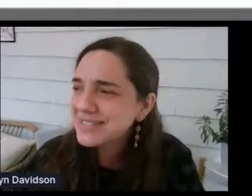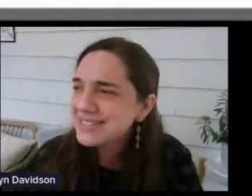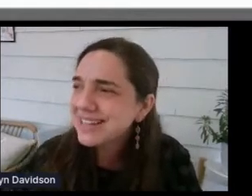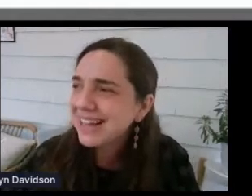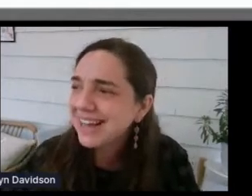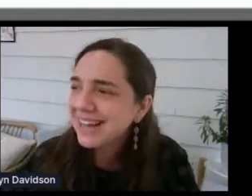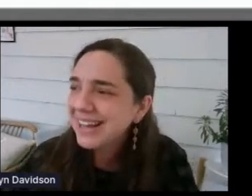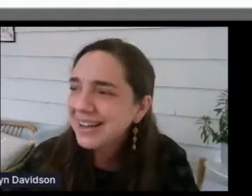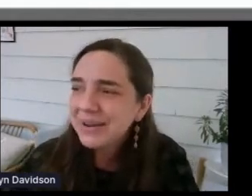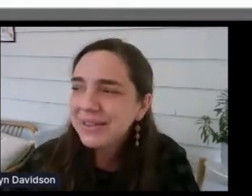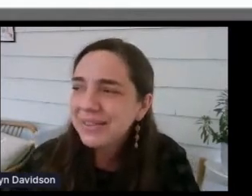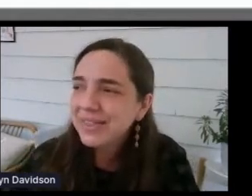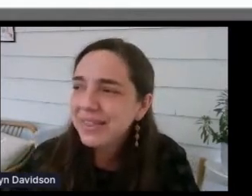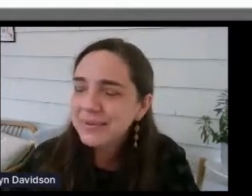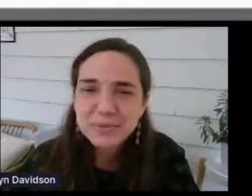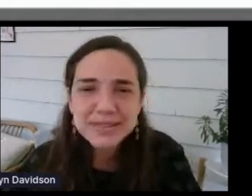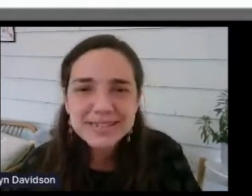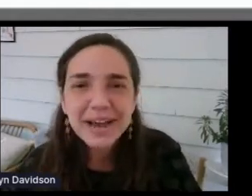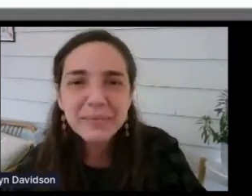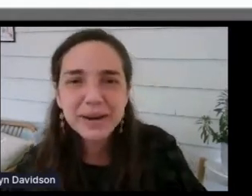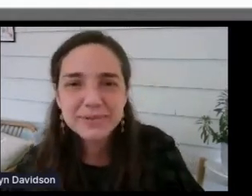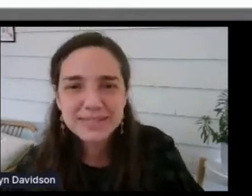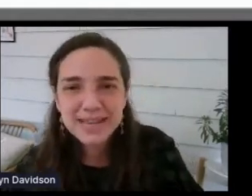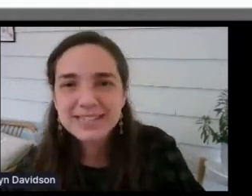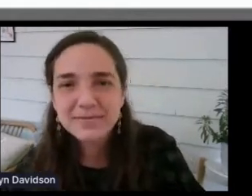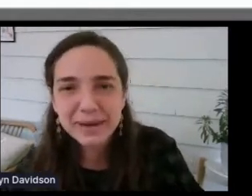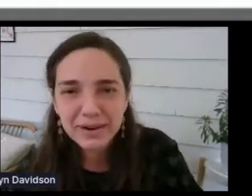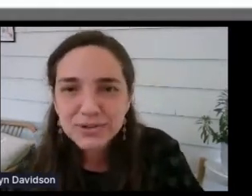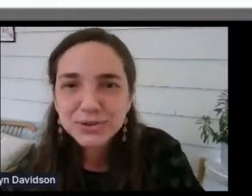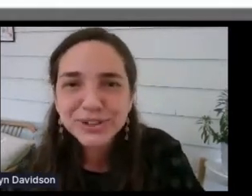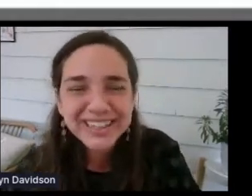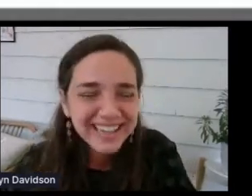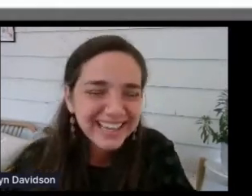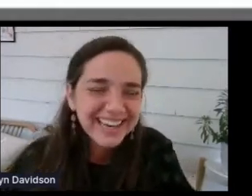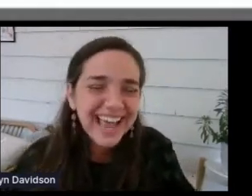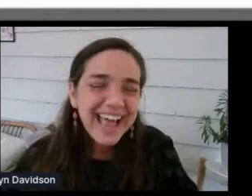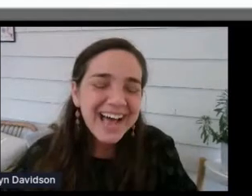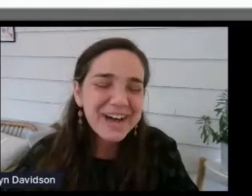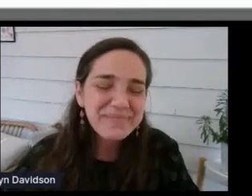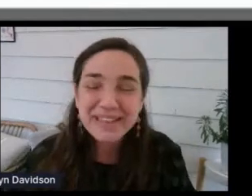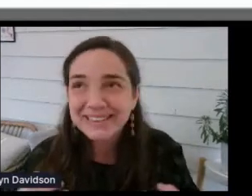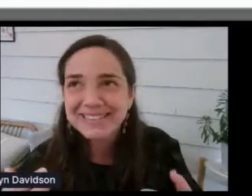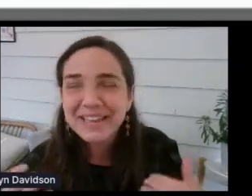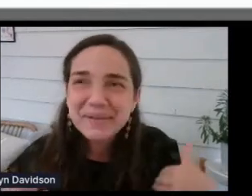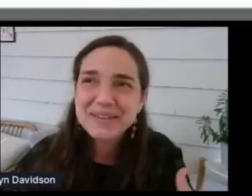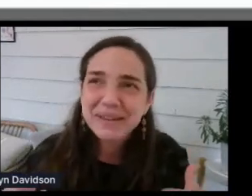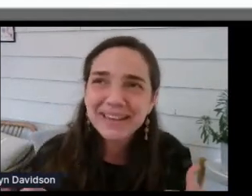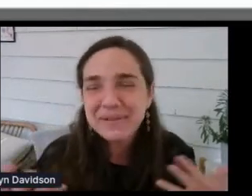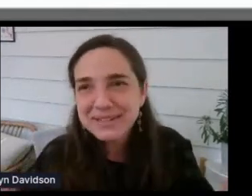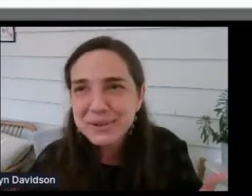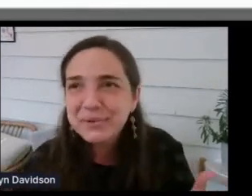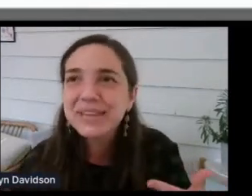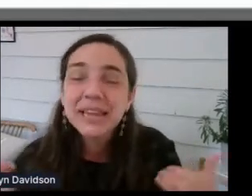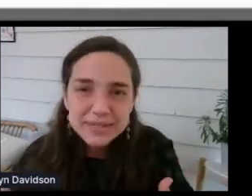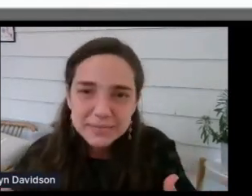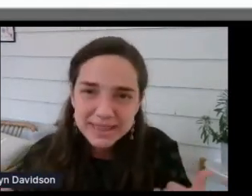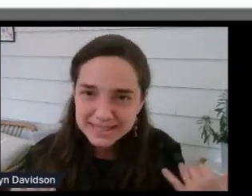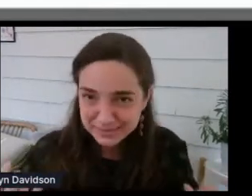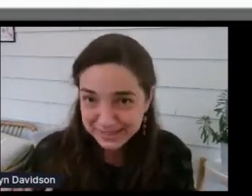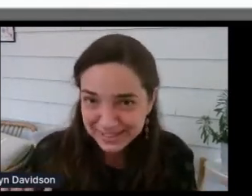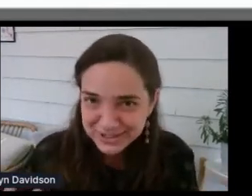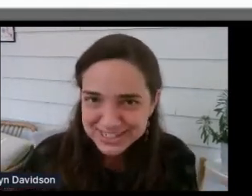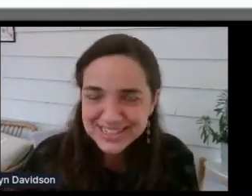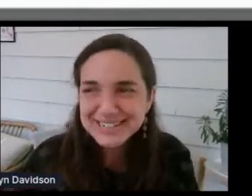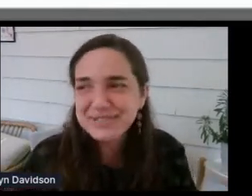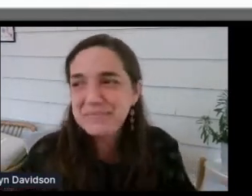that that there was once a time when I was the size of my nostril?" The linguist in me, it's cute. The linguist in me